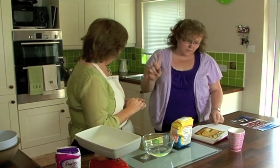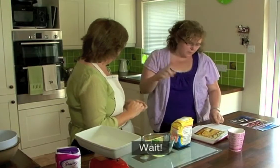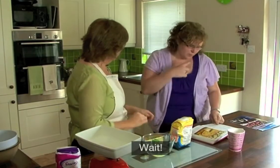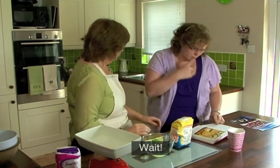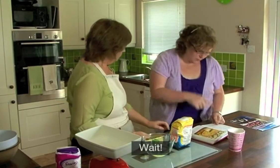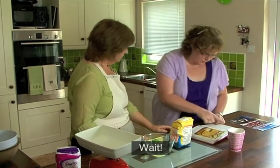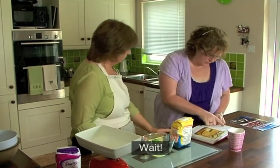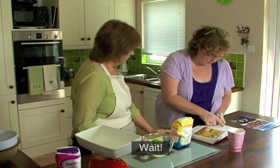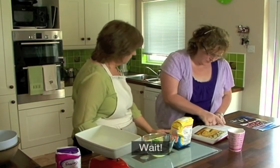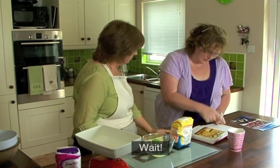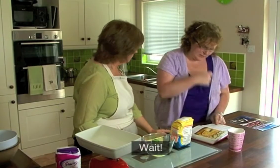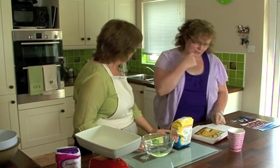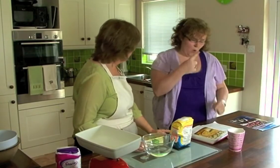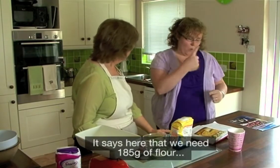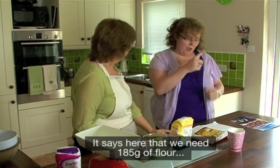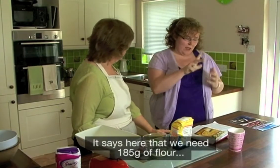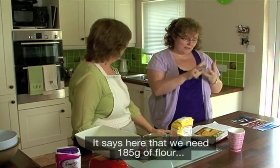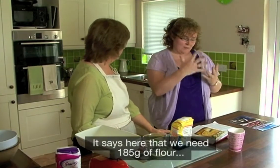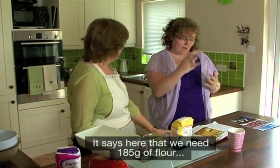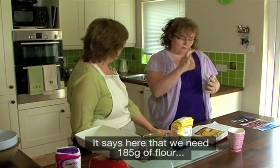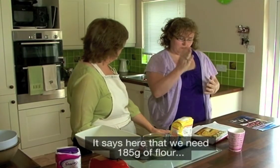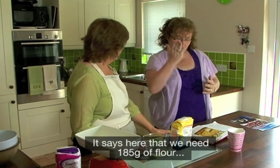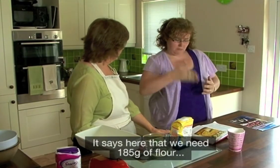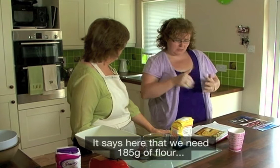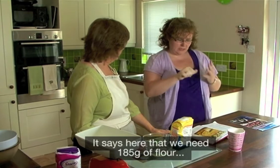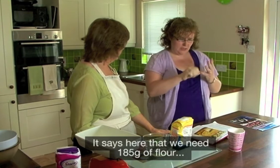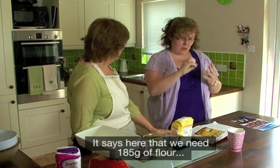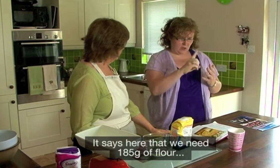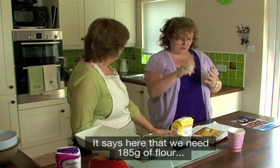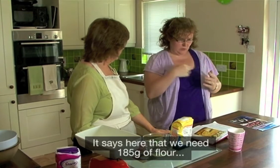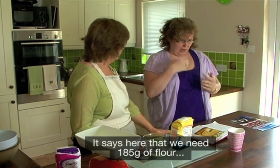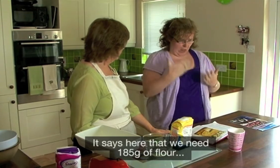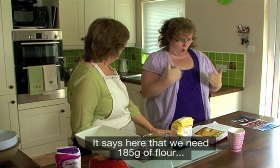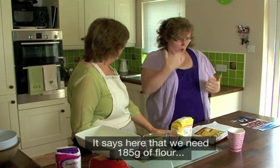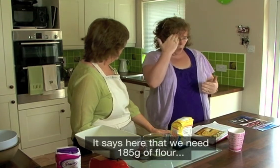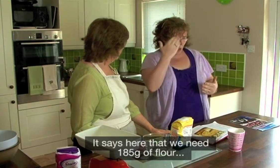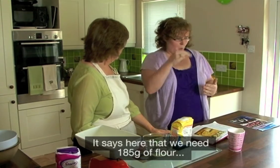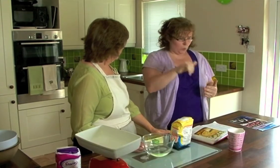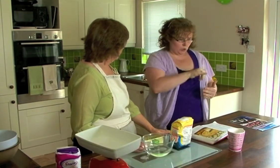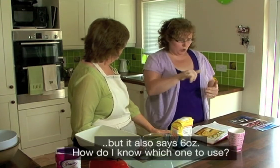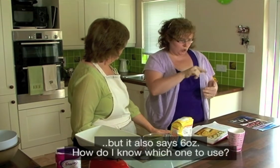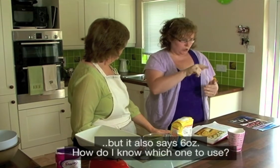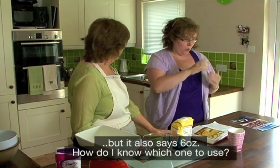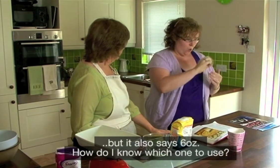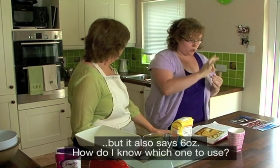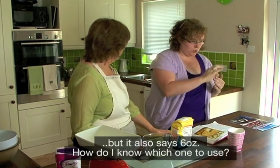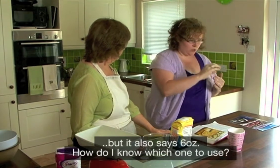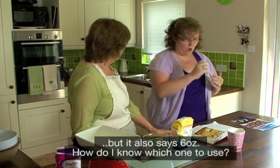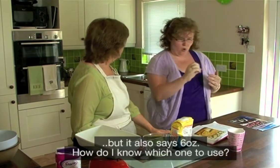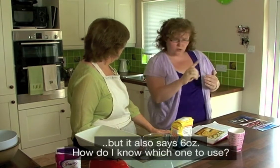Wait. It says here that we need 185 grams of flour, but it also says 6 ounces. How would I